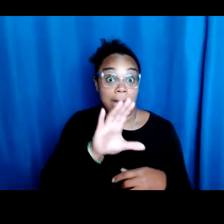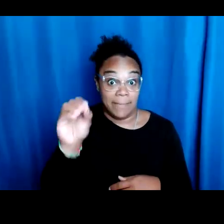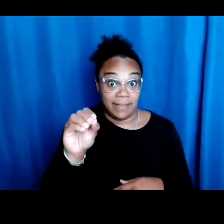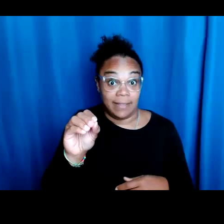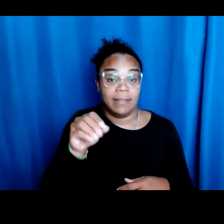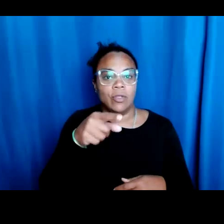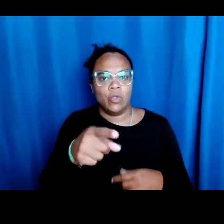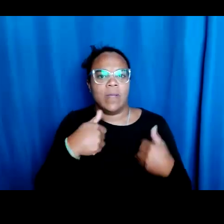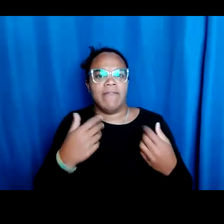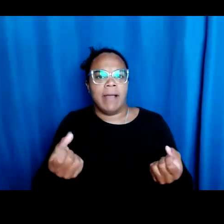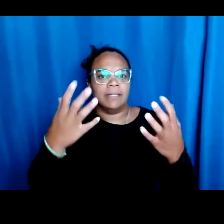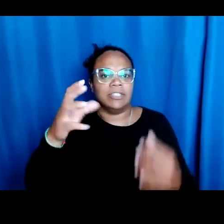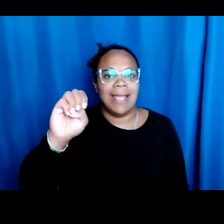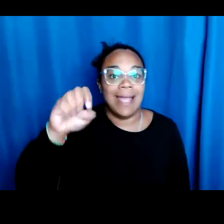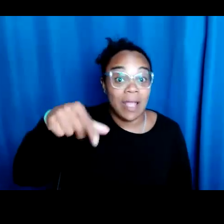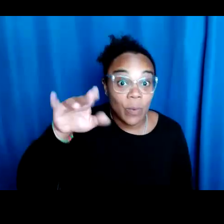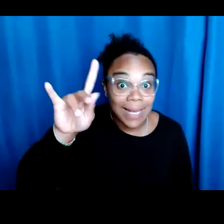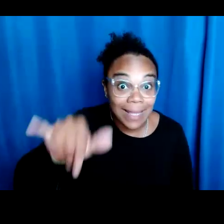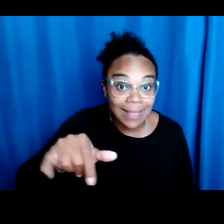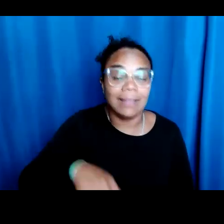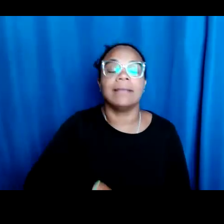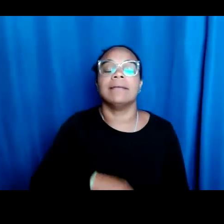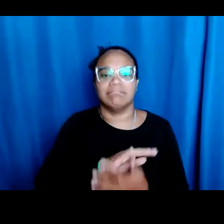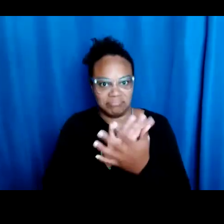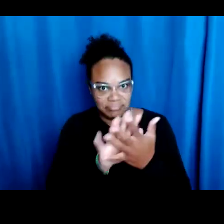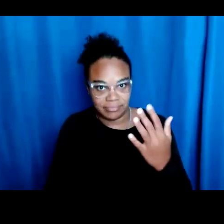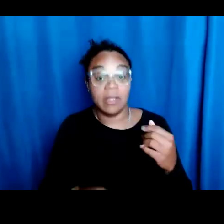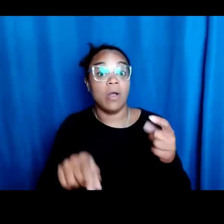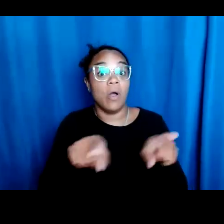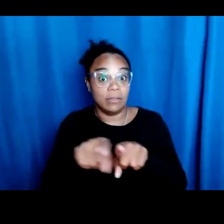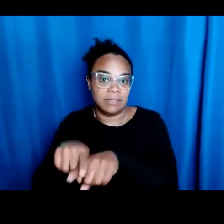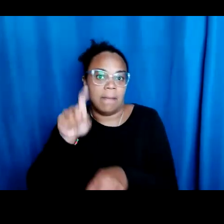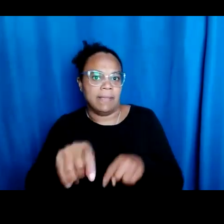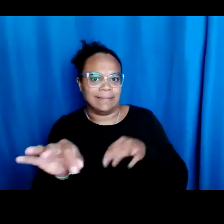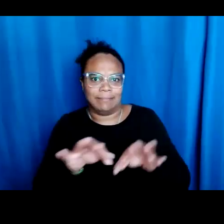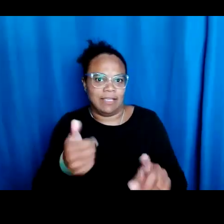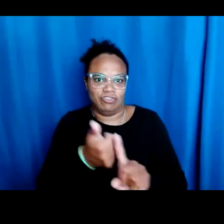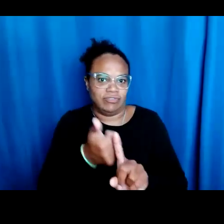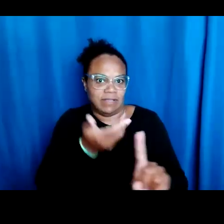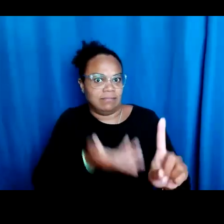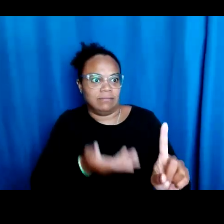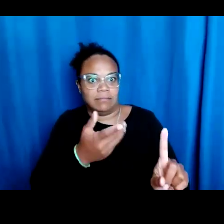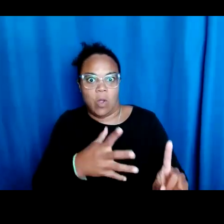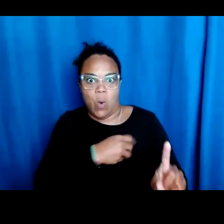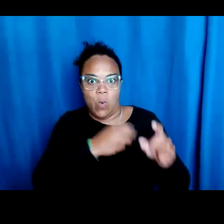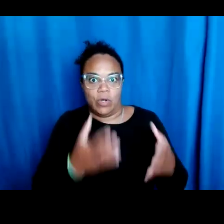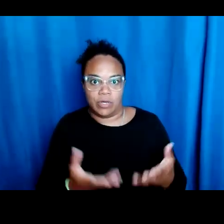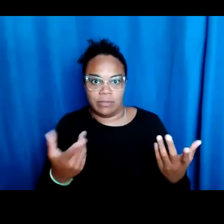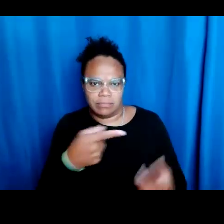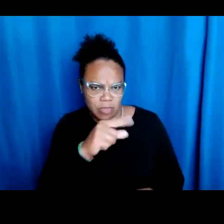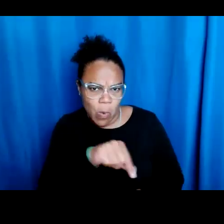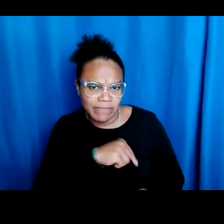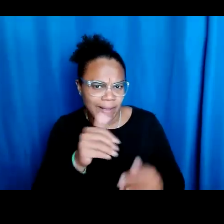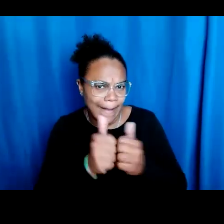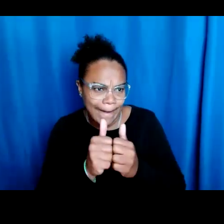company? Then you need to have some information about you as the owner, and what's your qualifications.